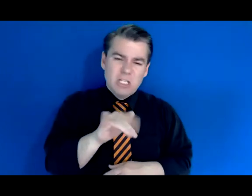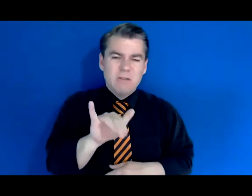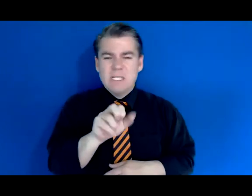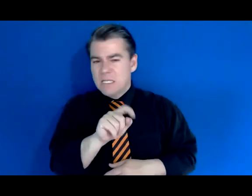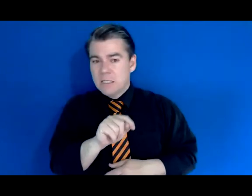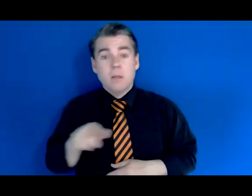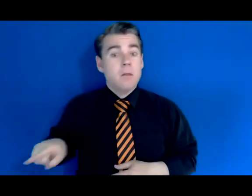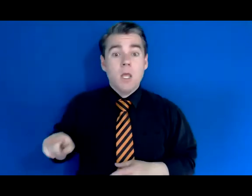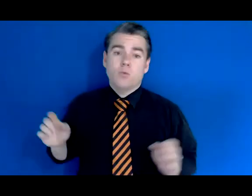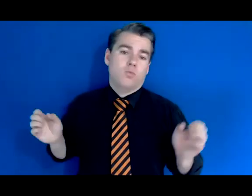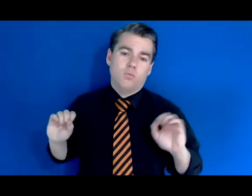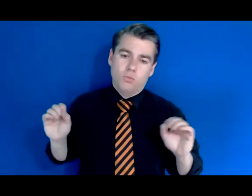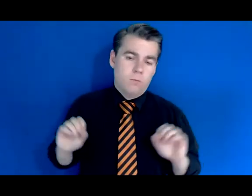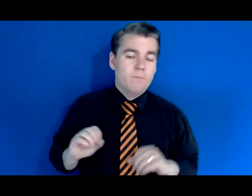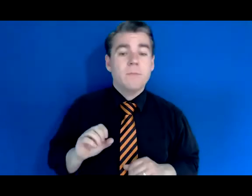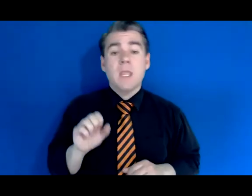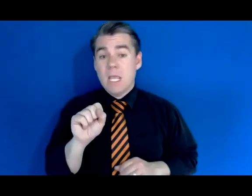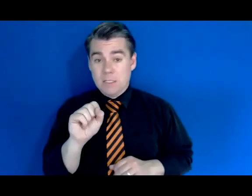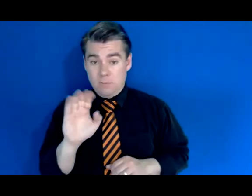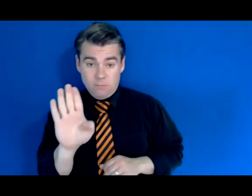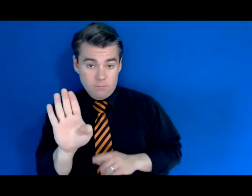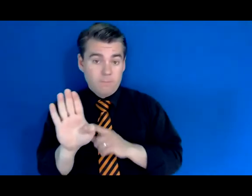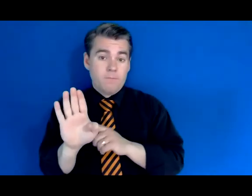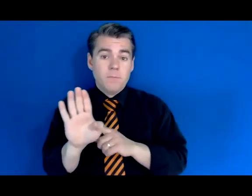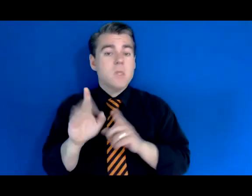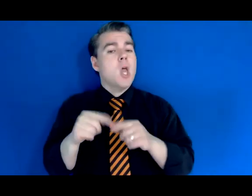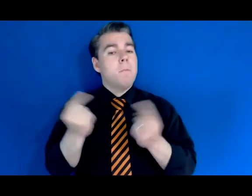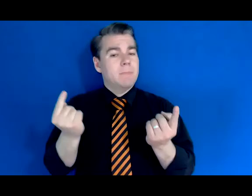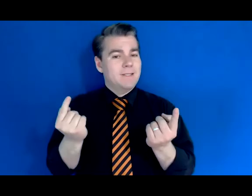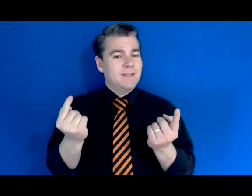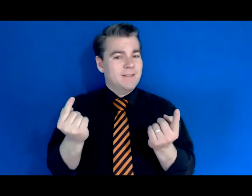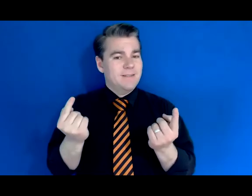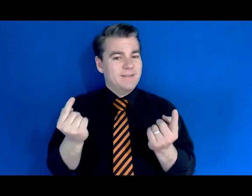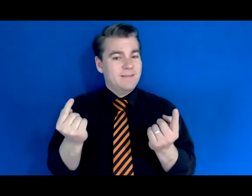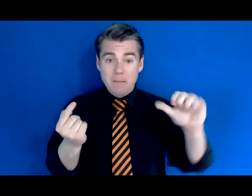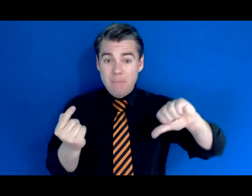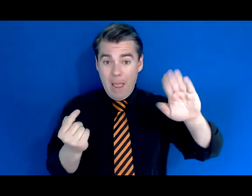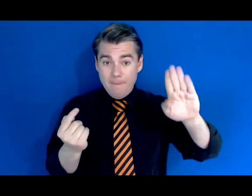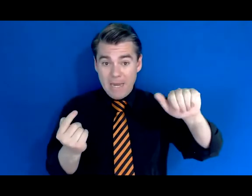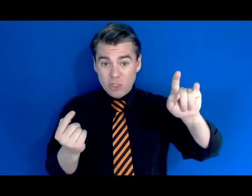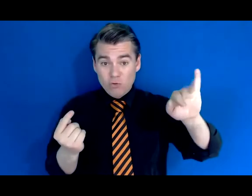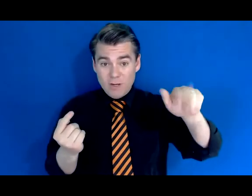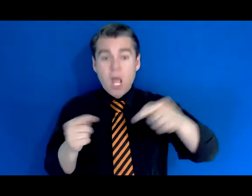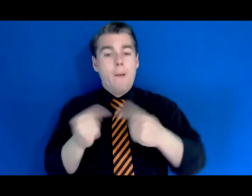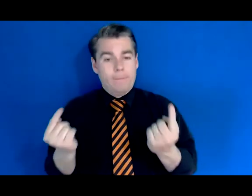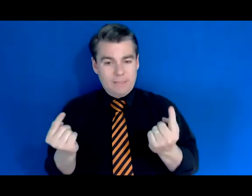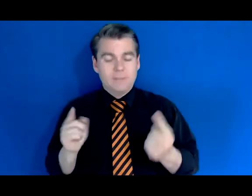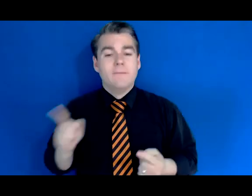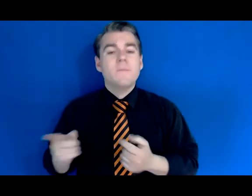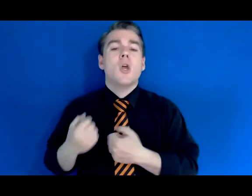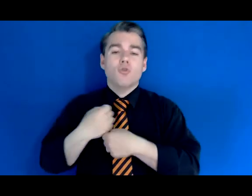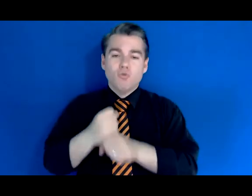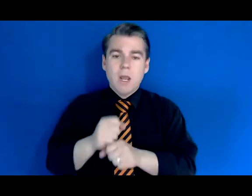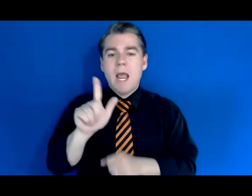boulardii exerts the opposite effect of these bad bacteria. It produces lactic and other